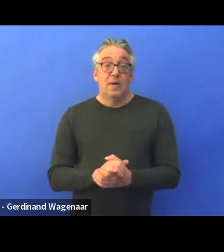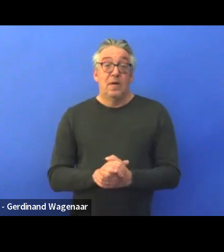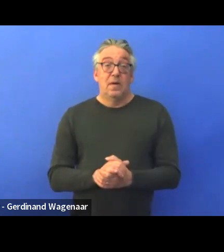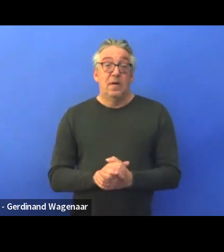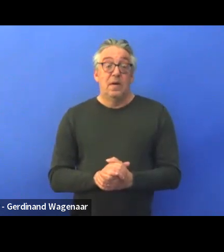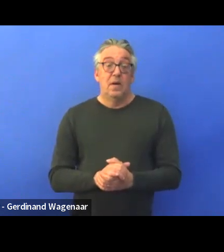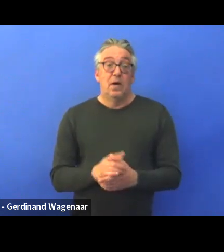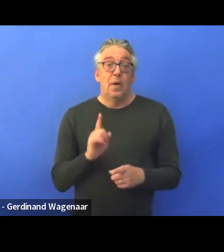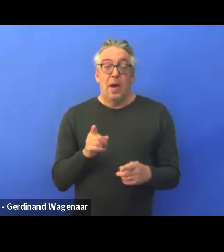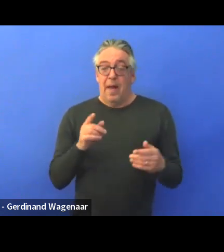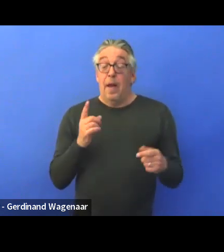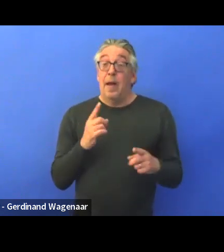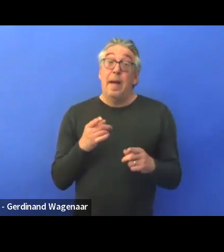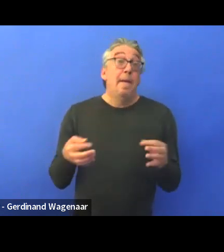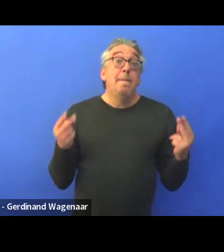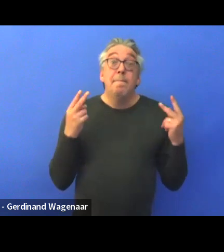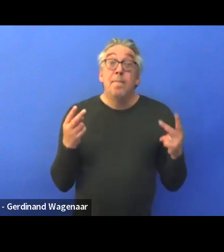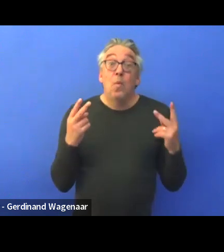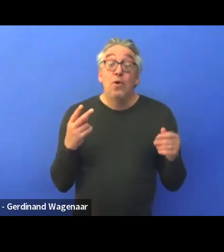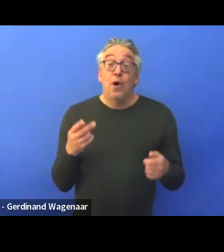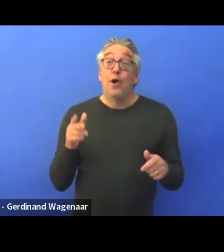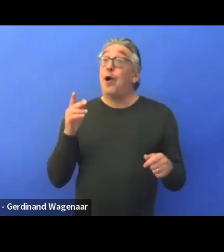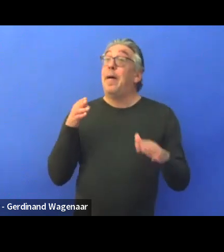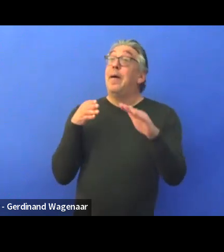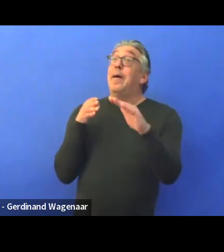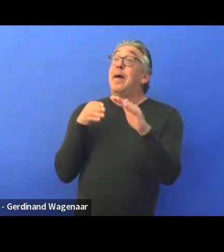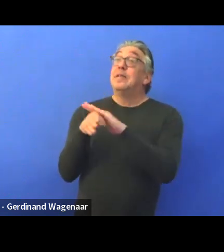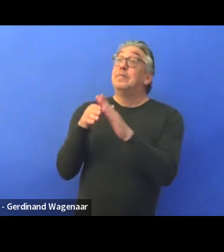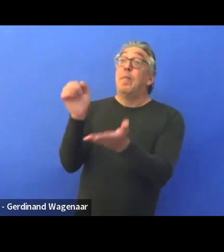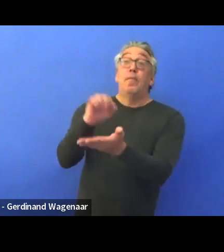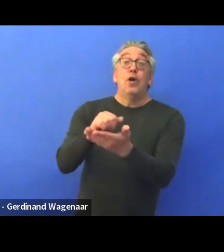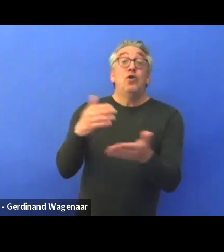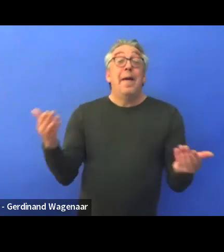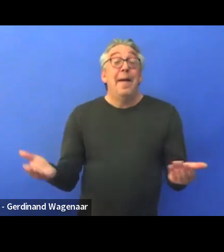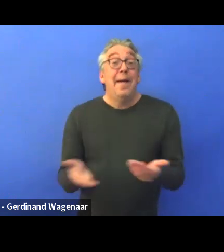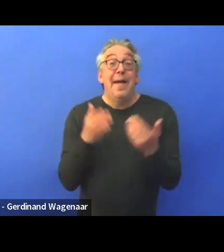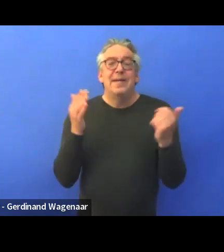discover, find, purchase, and borrow.